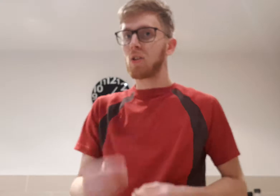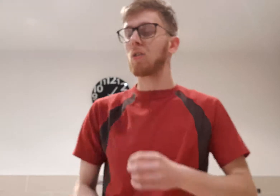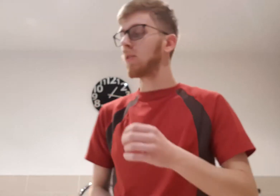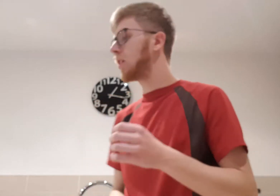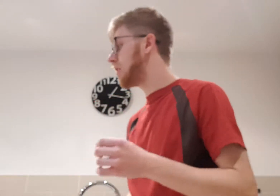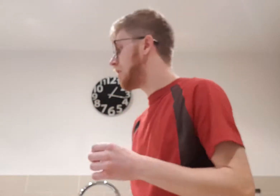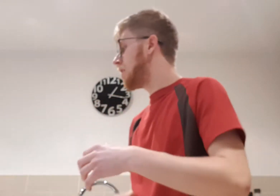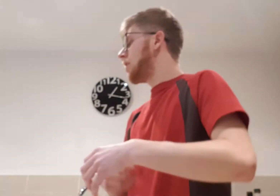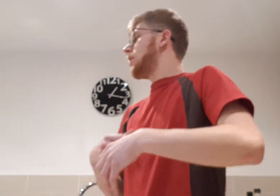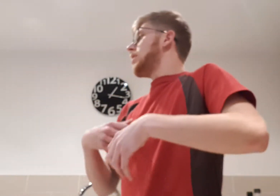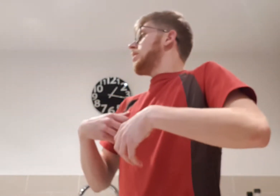motivational